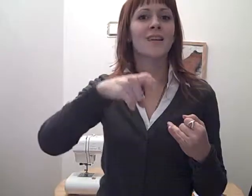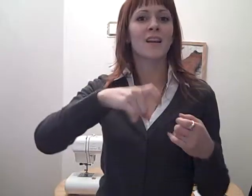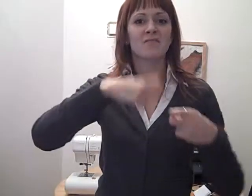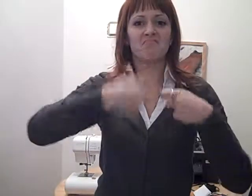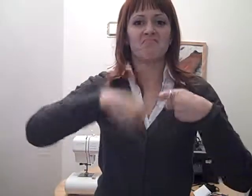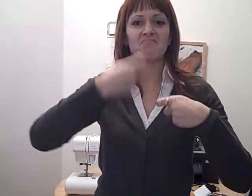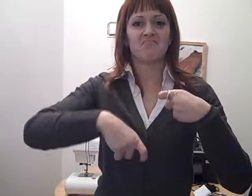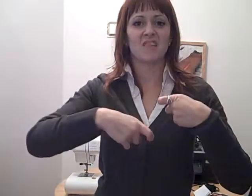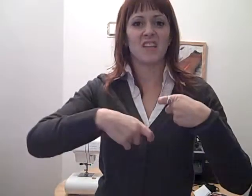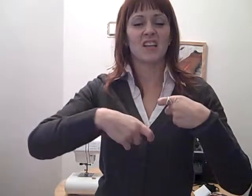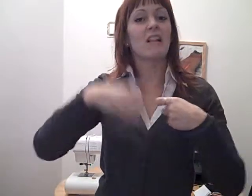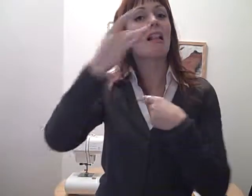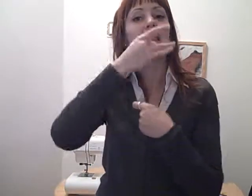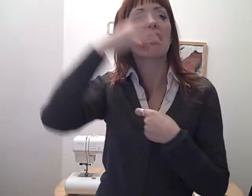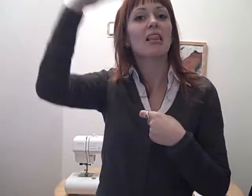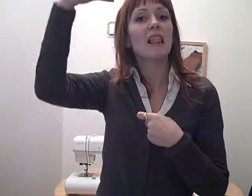We'd have to see at night, right?